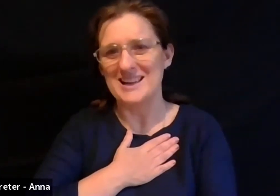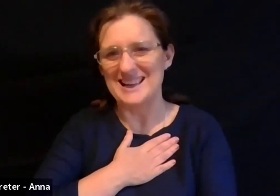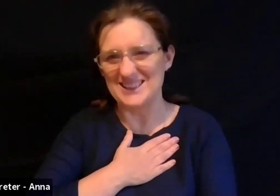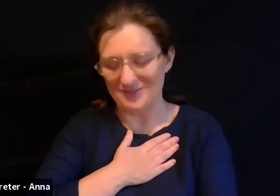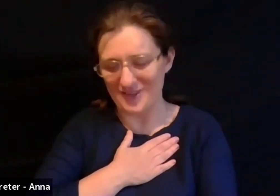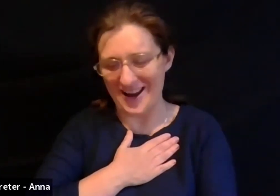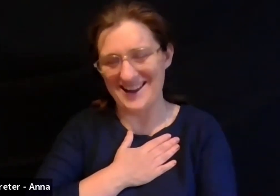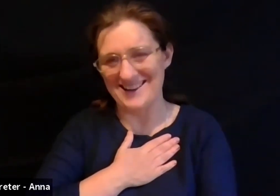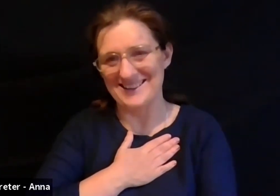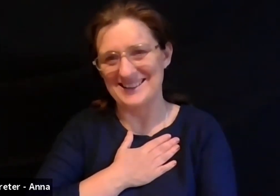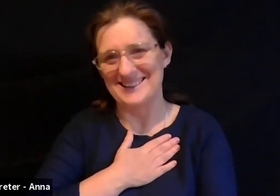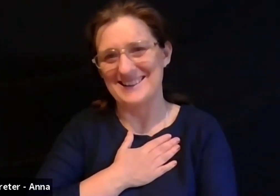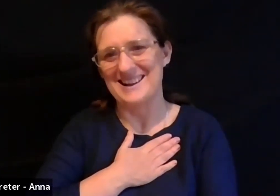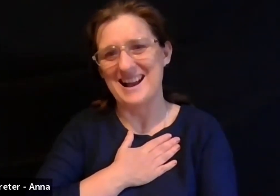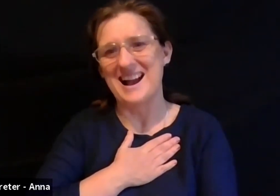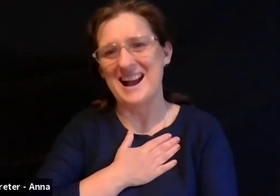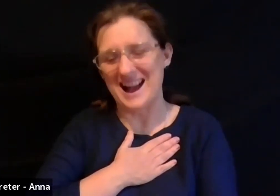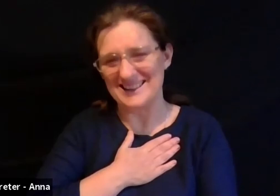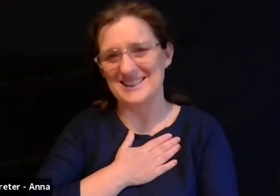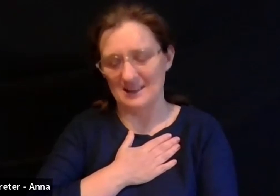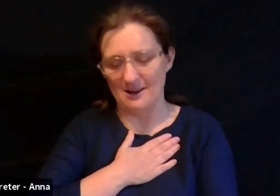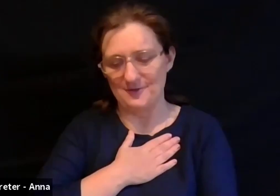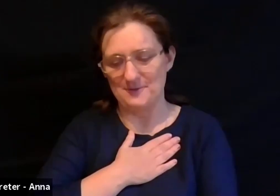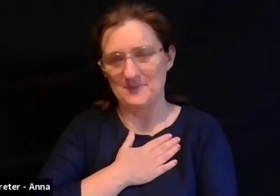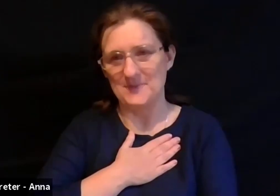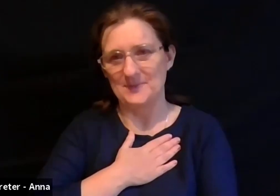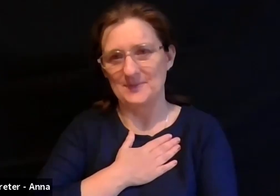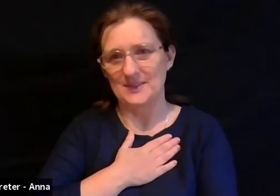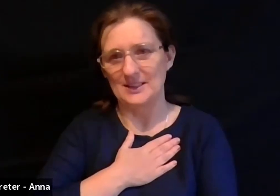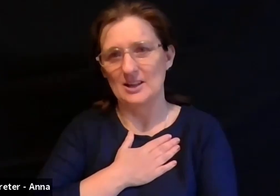Know it's fire and it's love.